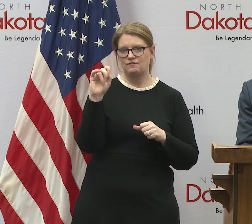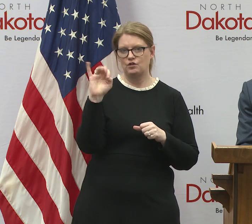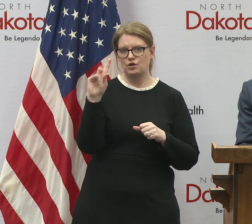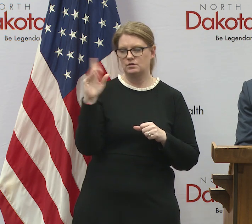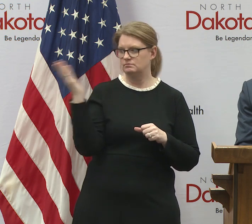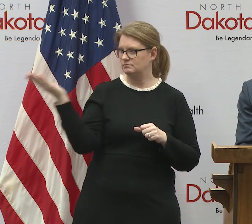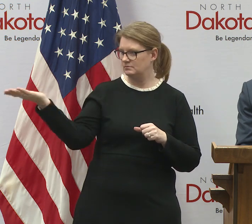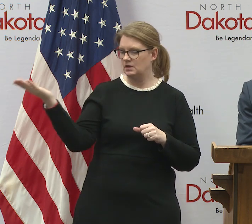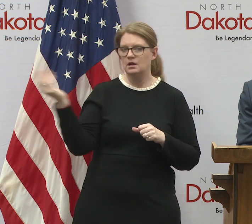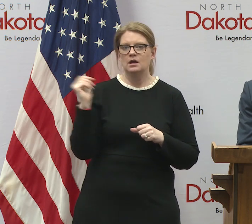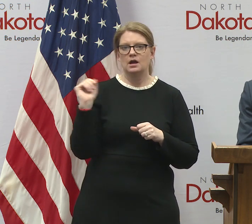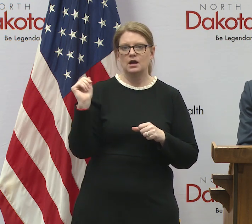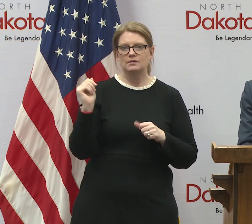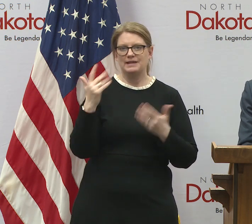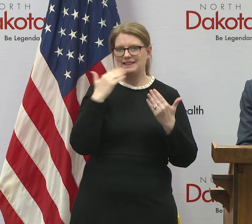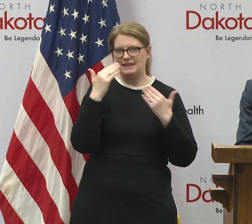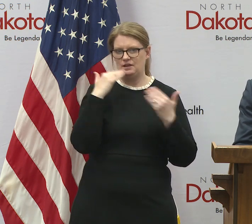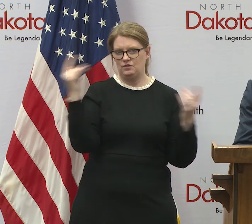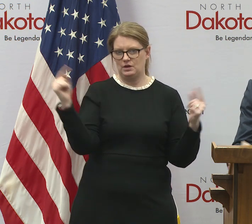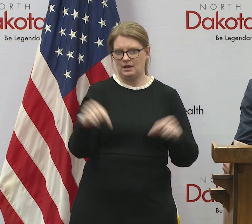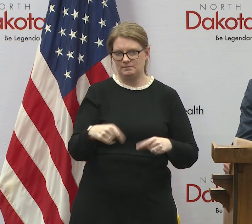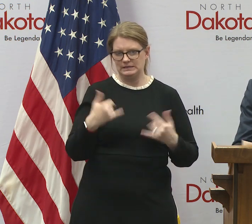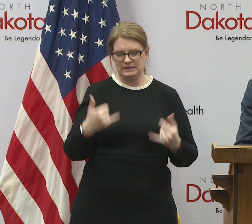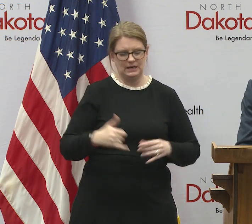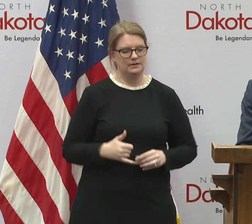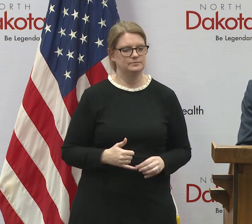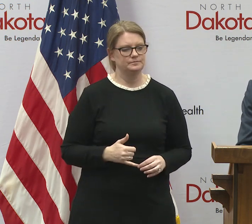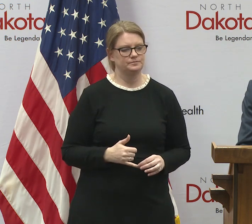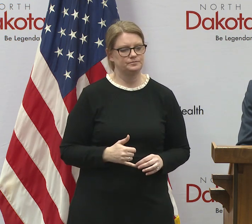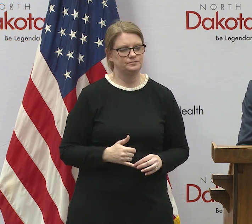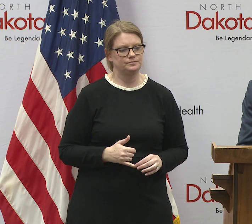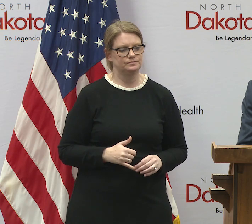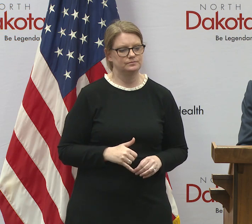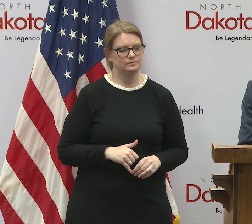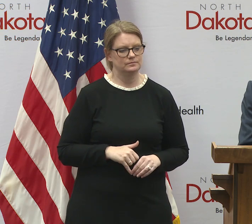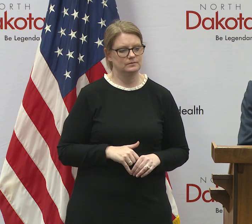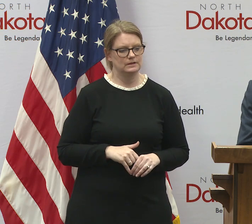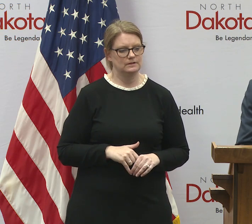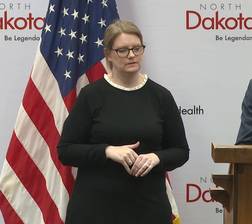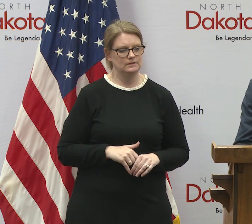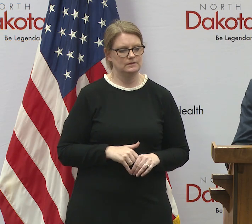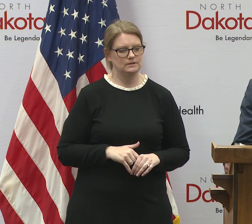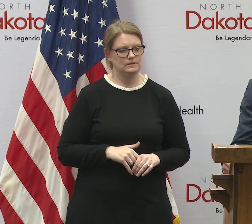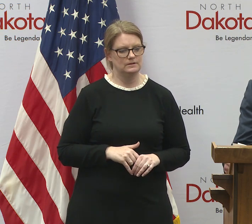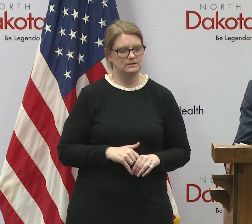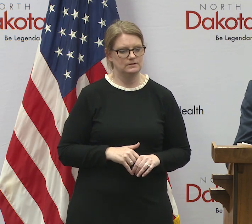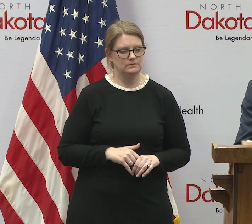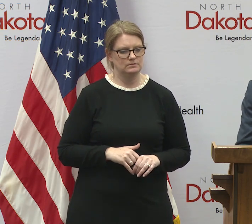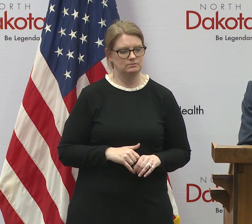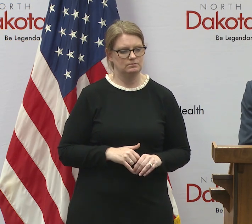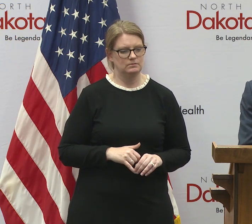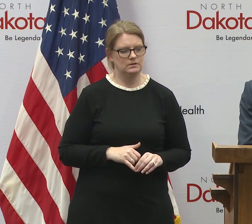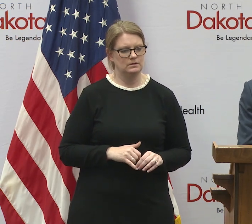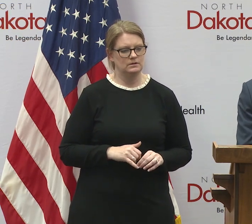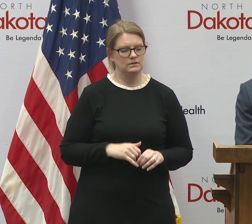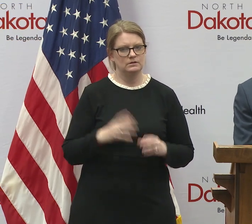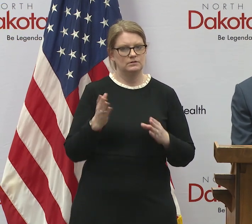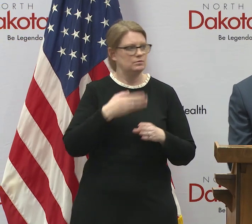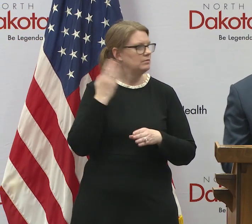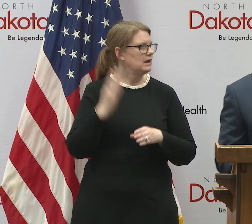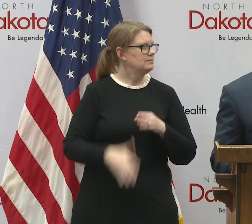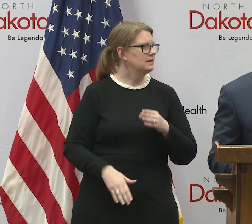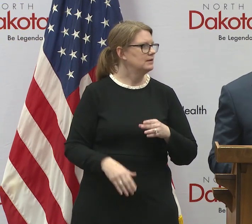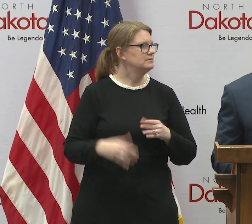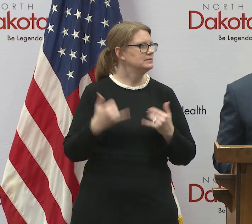thanks for being here today. In terms of the wrapping up today, maybe